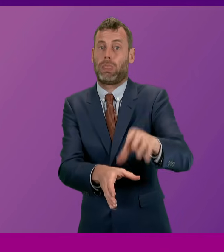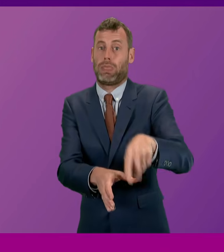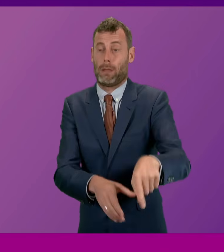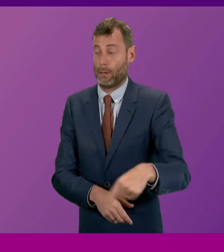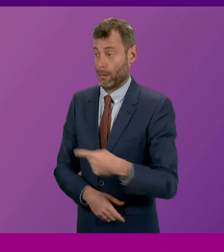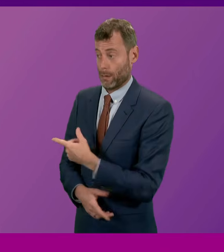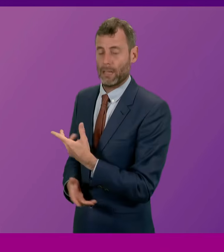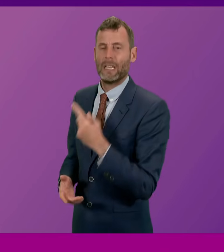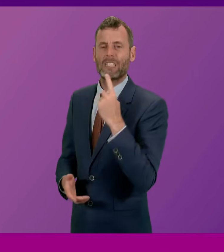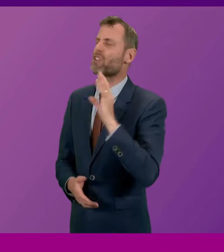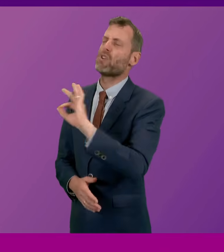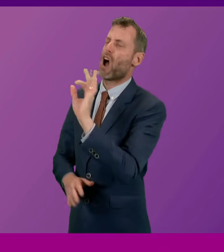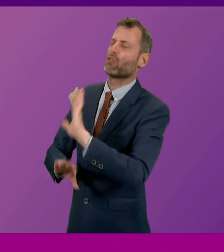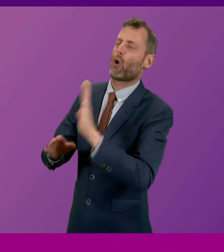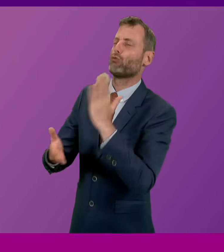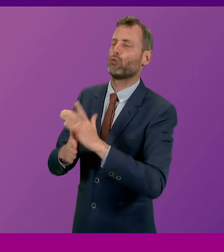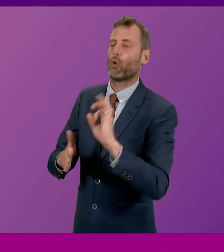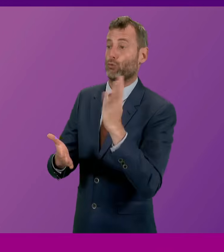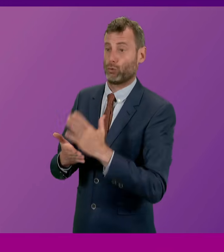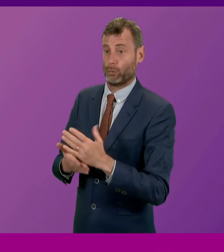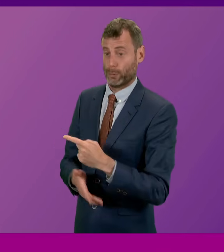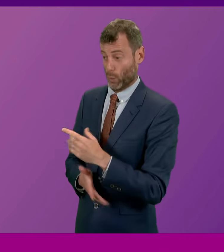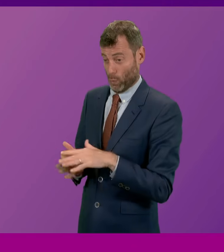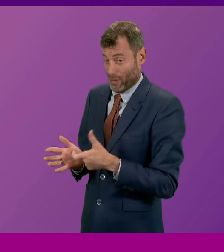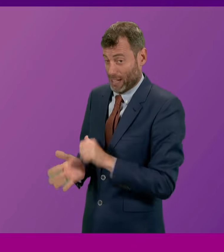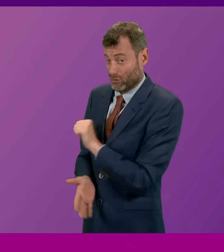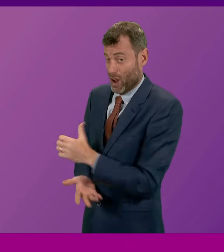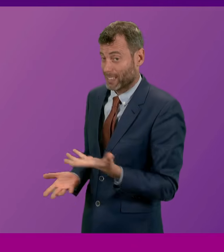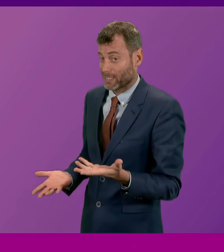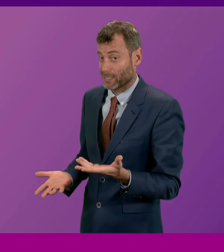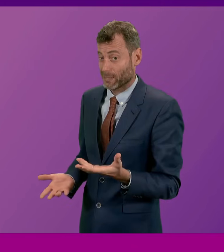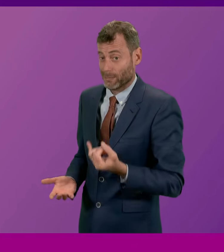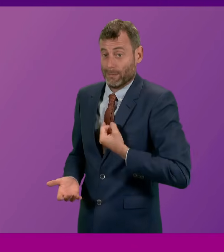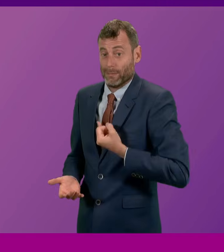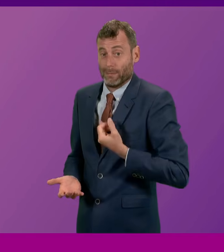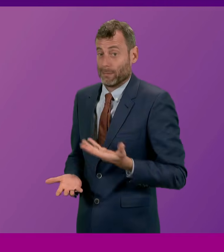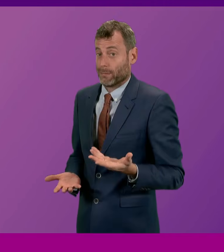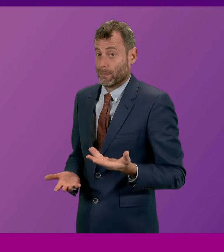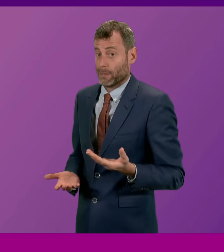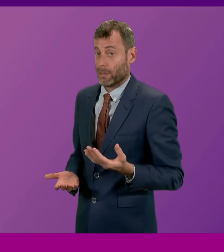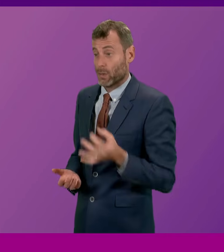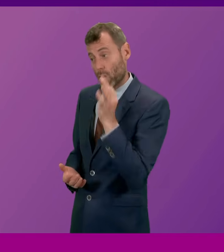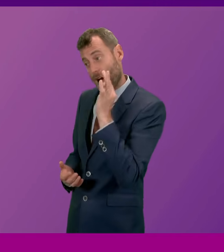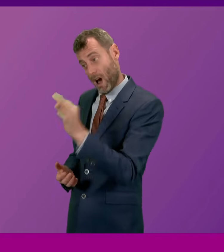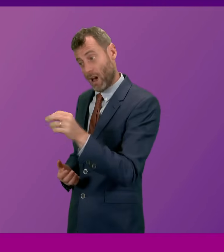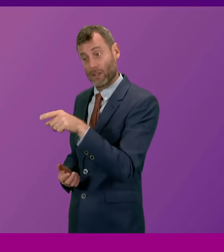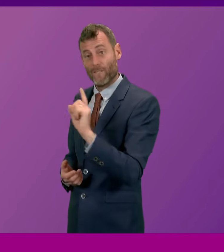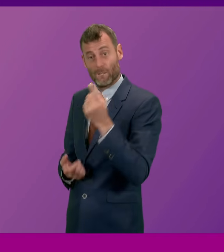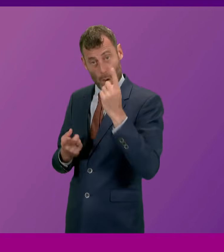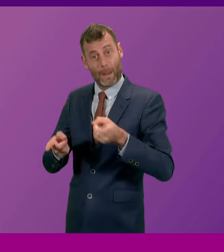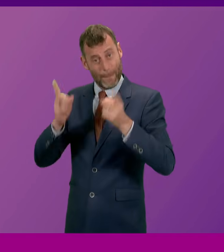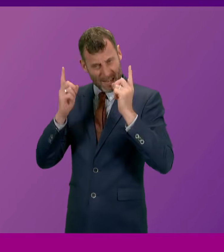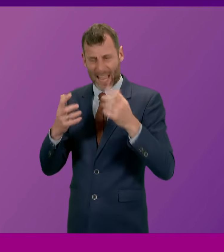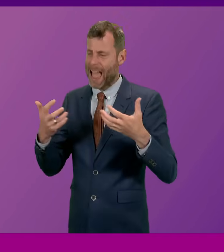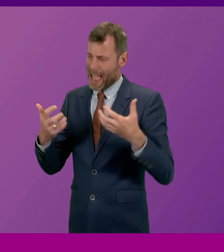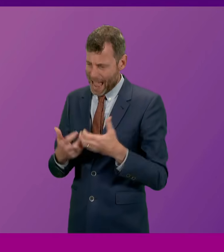were dismissed, and it pains me to say it, but Willie Rennie was right. So can the First Minister perhaps tell the Chamber